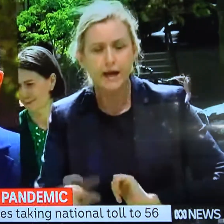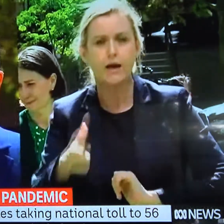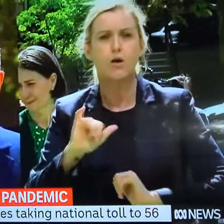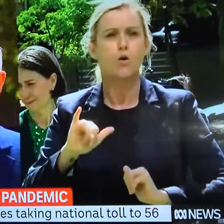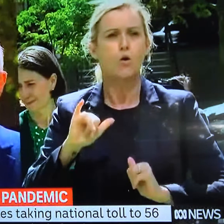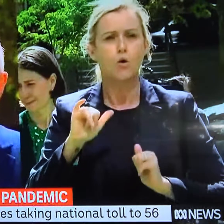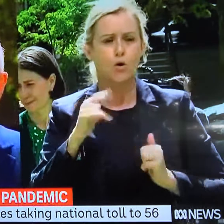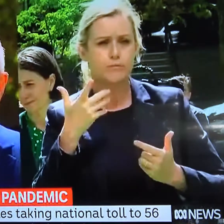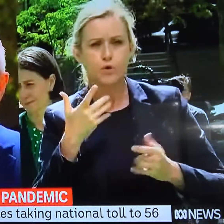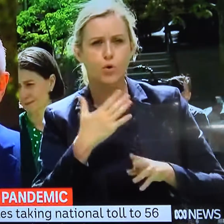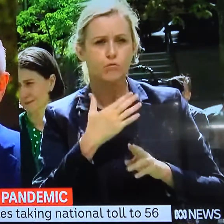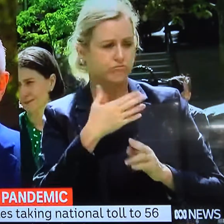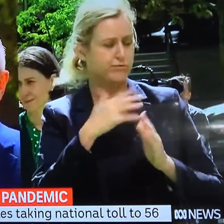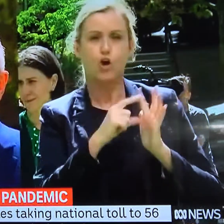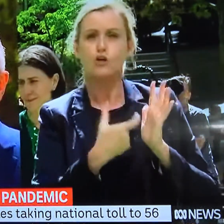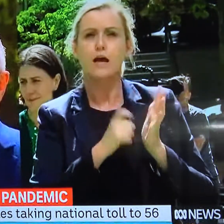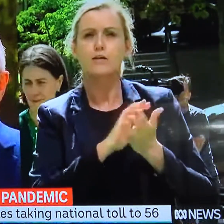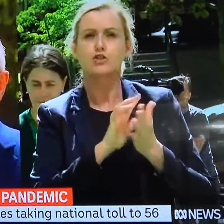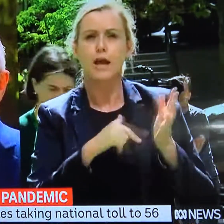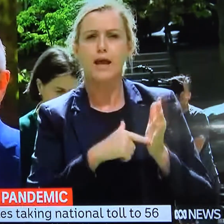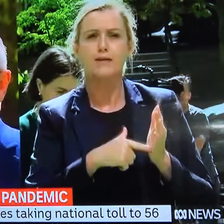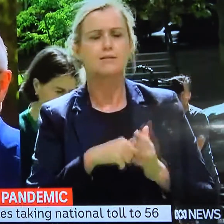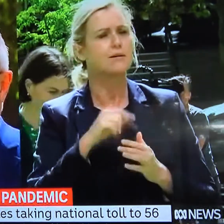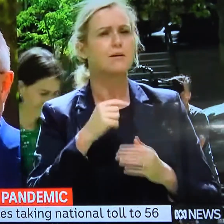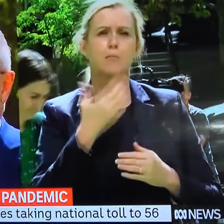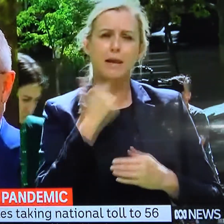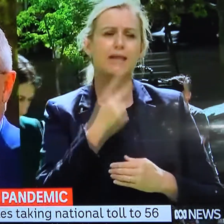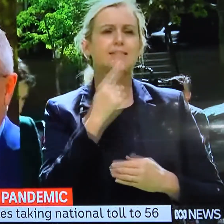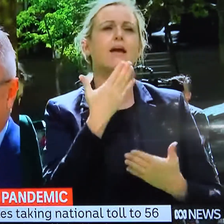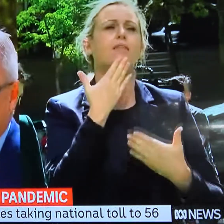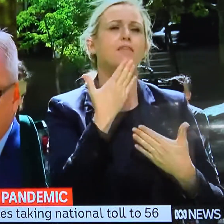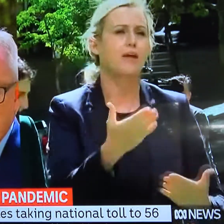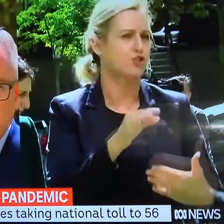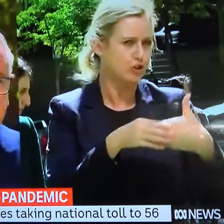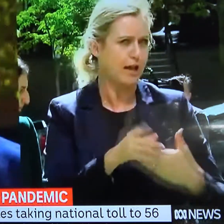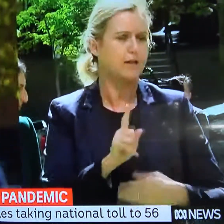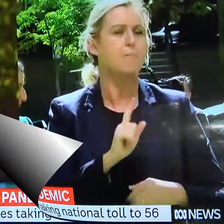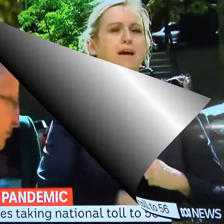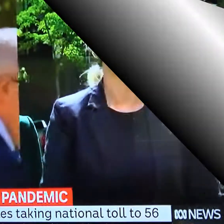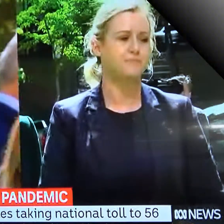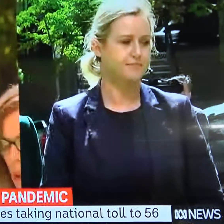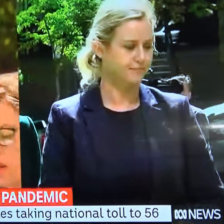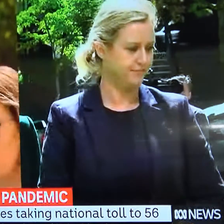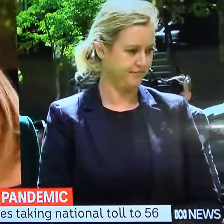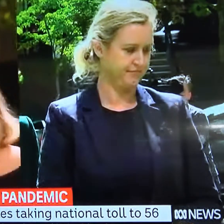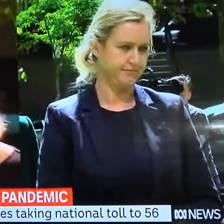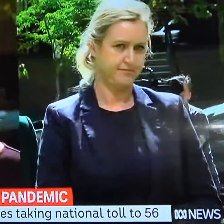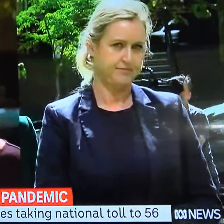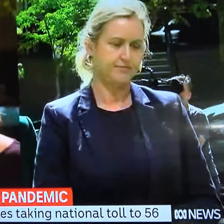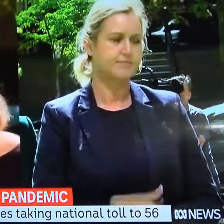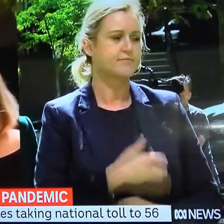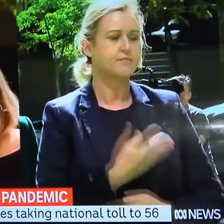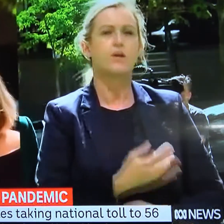senior health staff, as with Kerry Chant, just a giant thank you to all of them. Dr. Chant. So there's